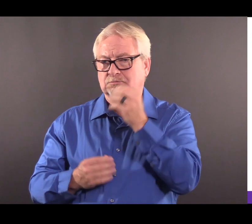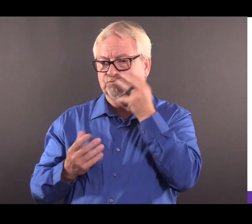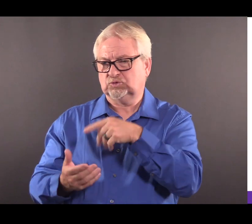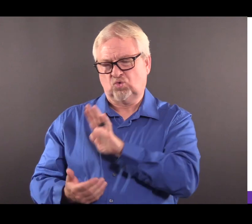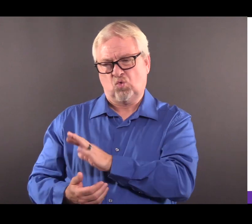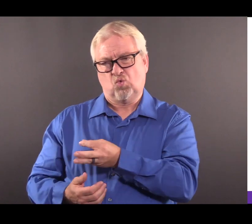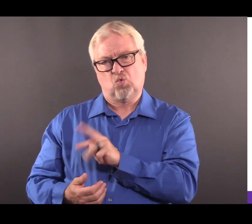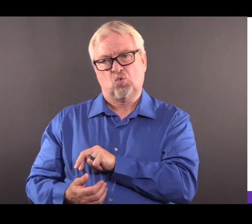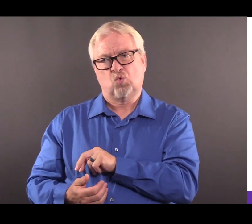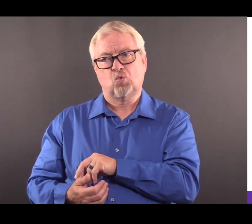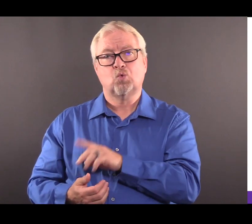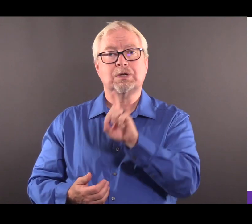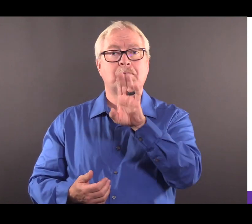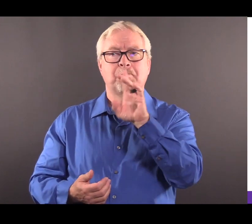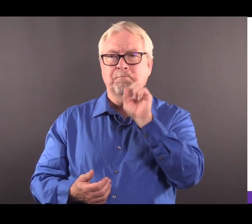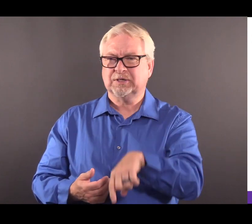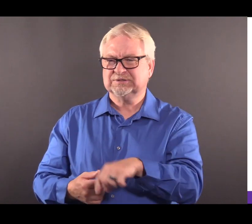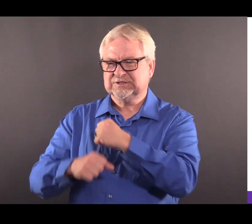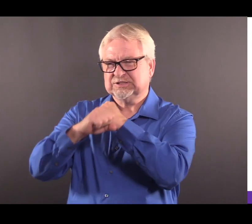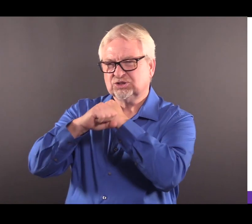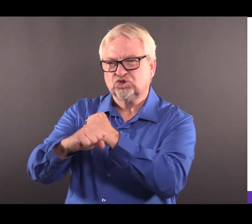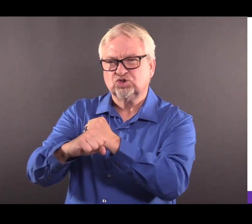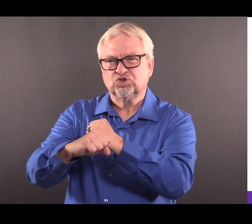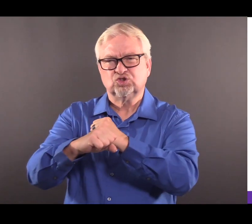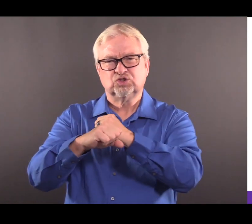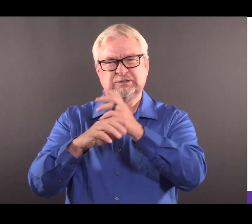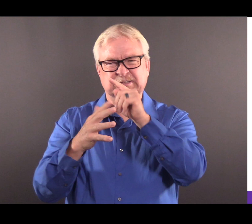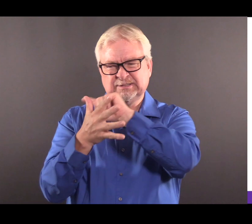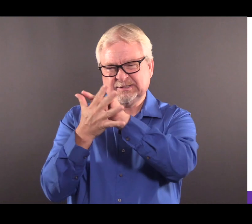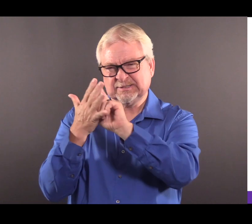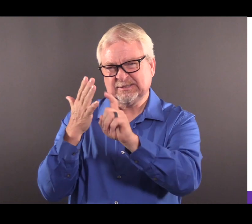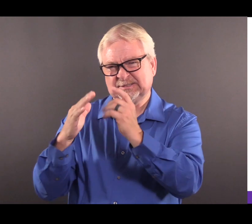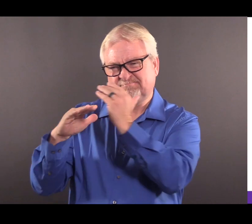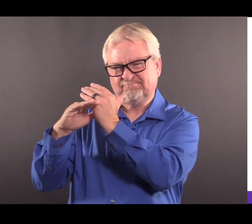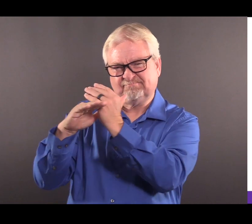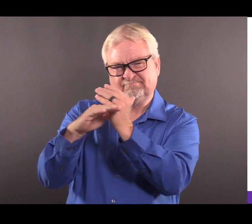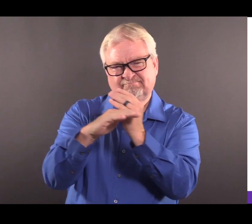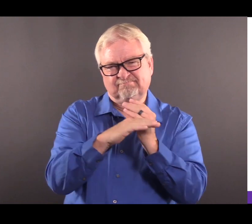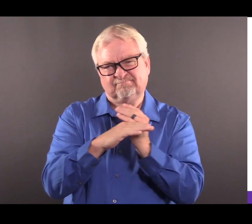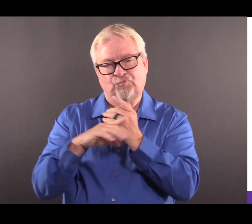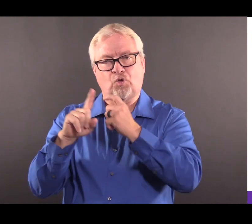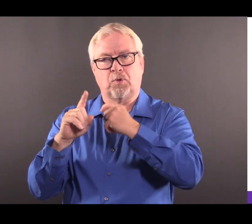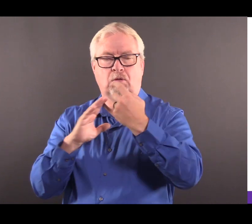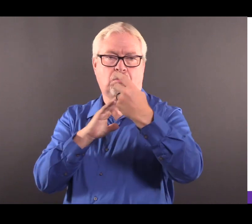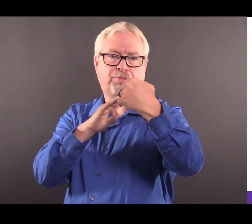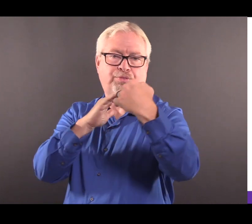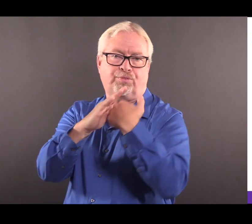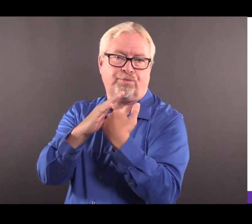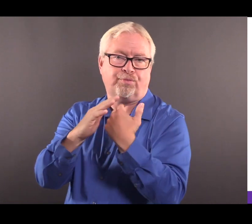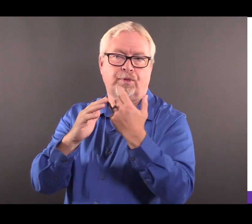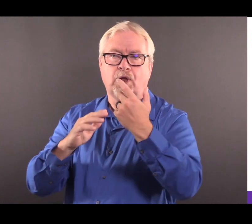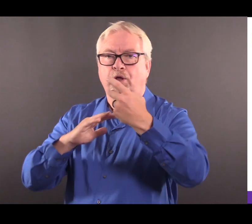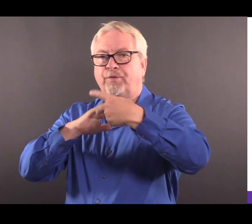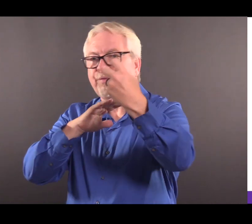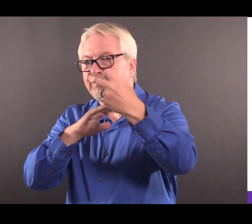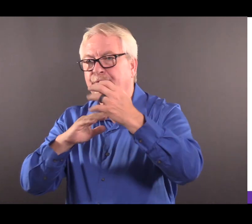database. Next, the database must have security features that prevent data breaches